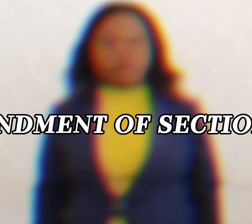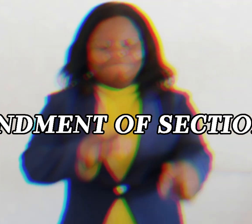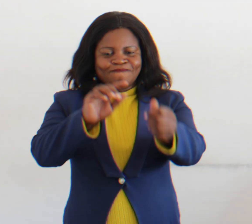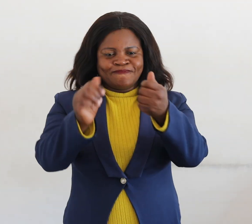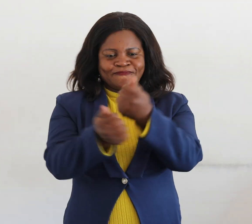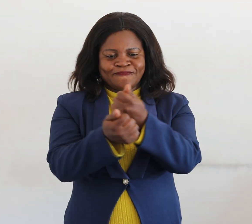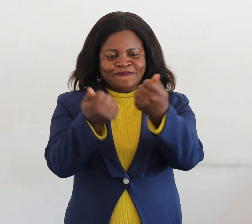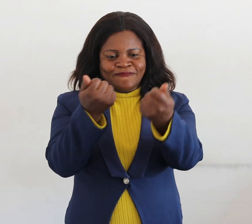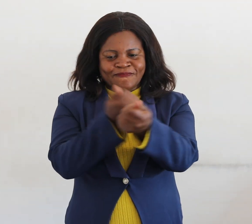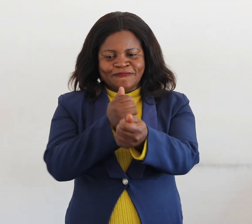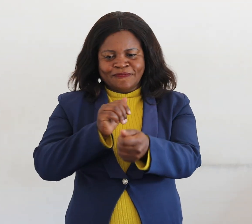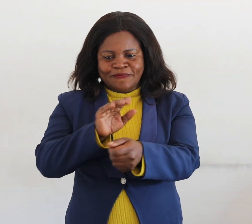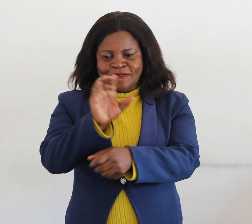Section 12.